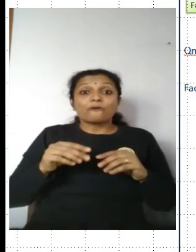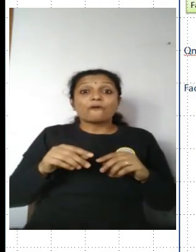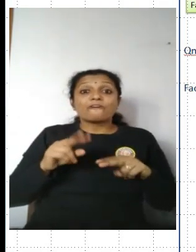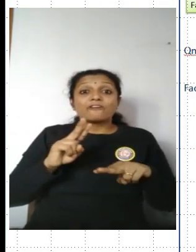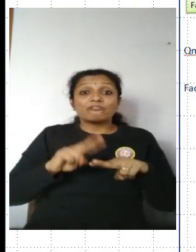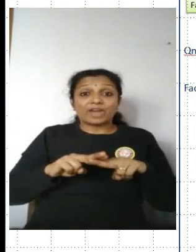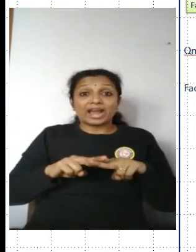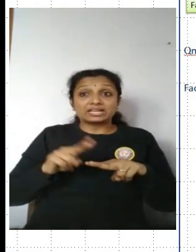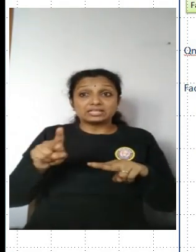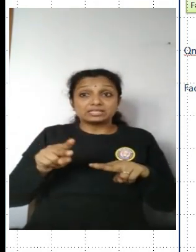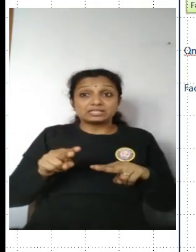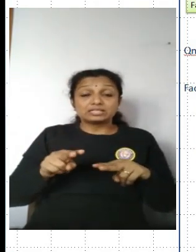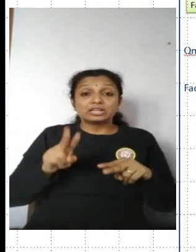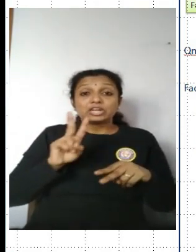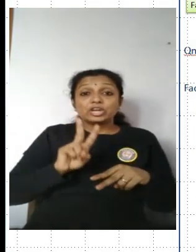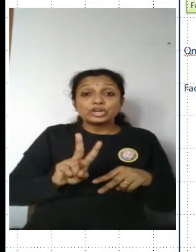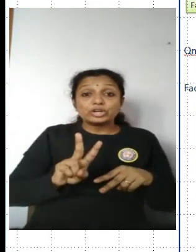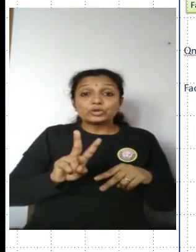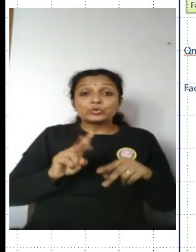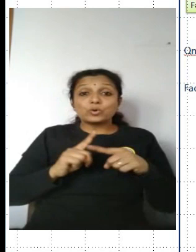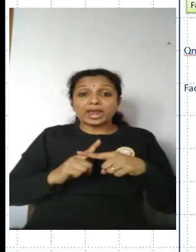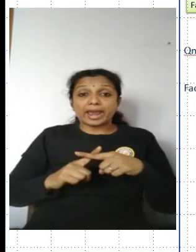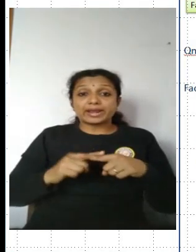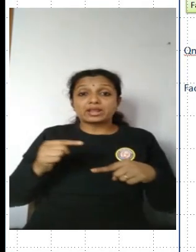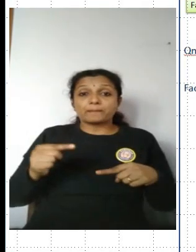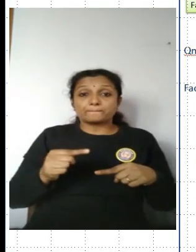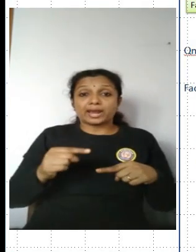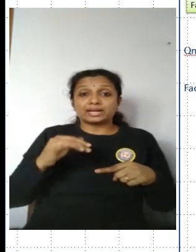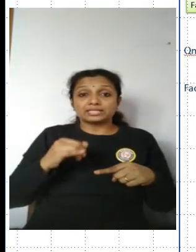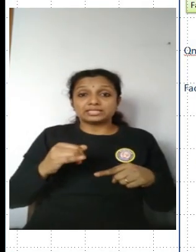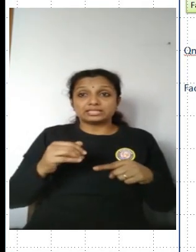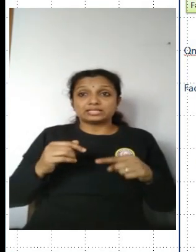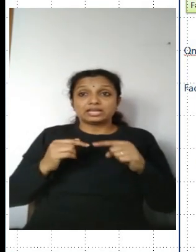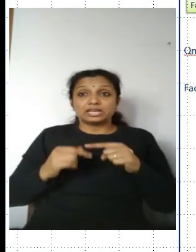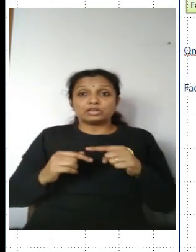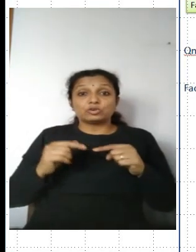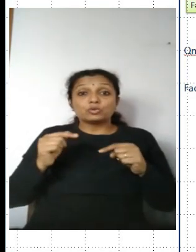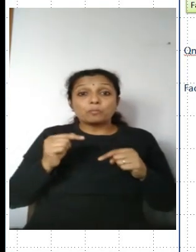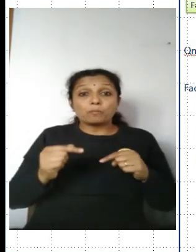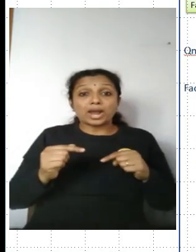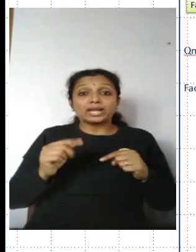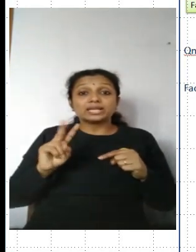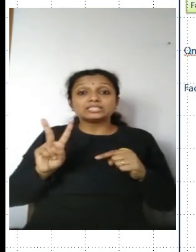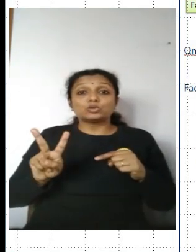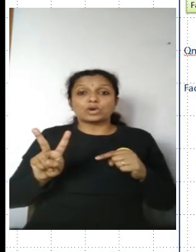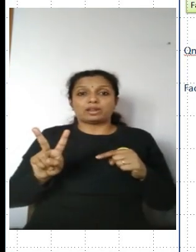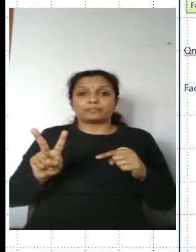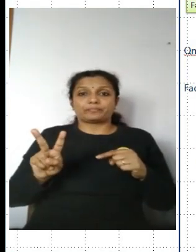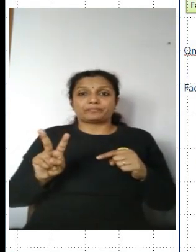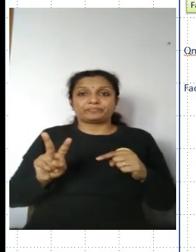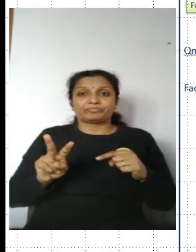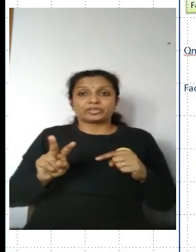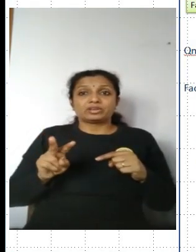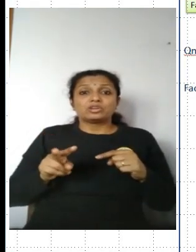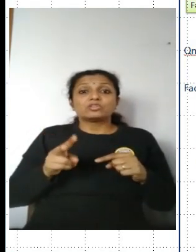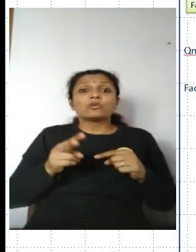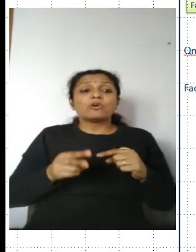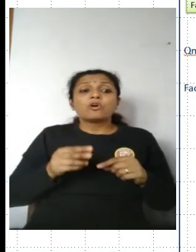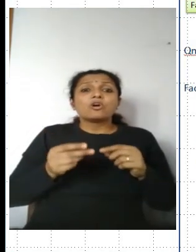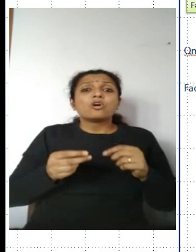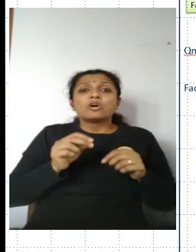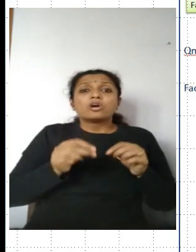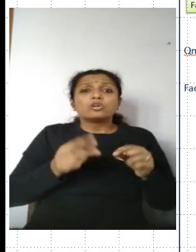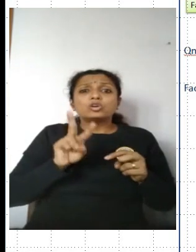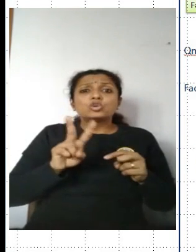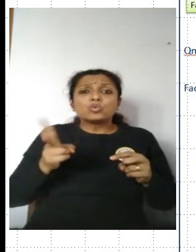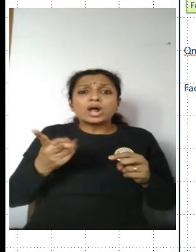standard form ax squared plus bx plus c is equal to 0. We get a is equal to 2, c is equal to minus 6.